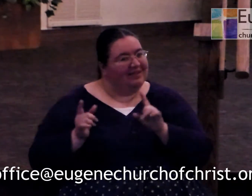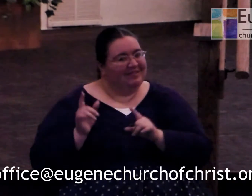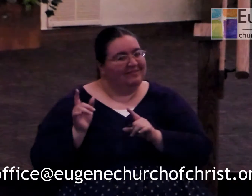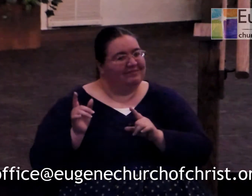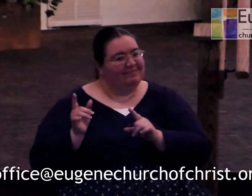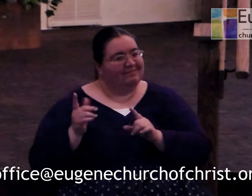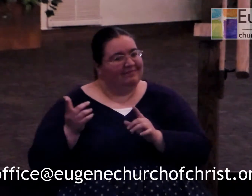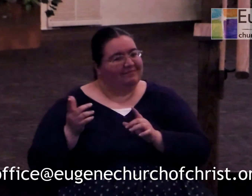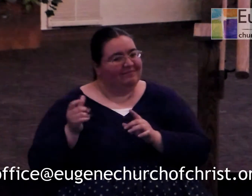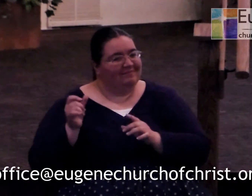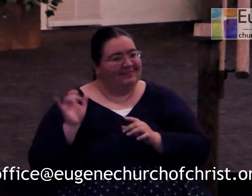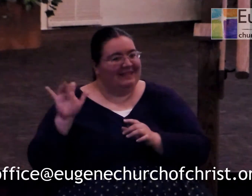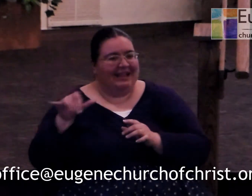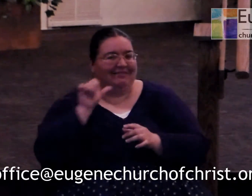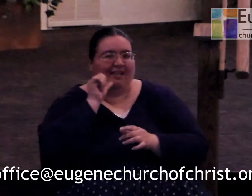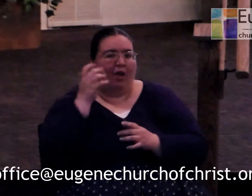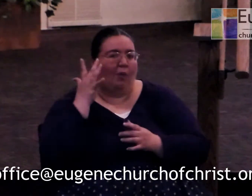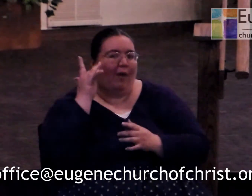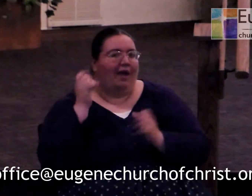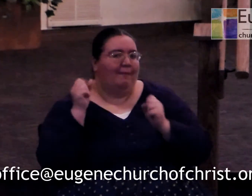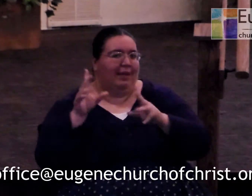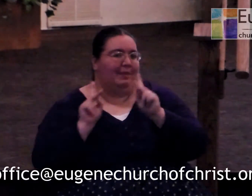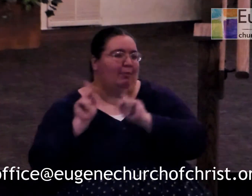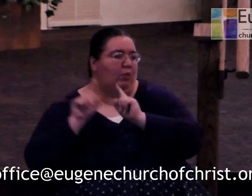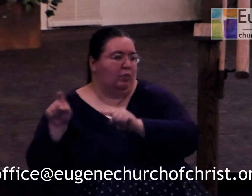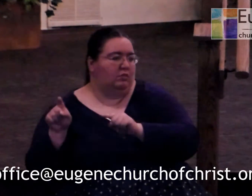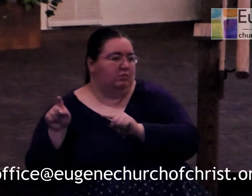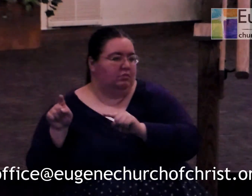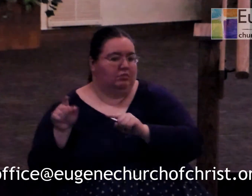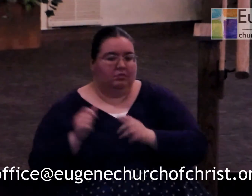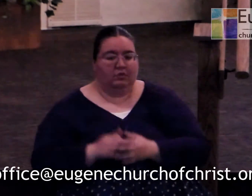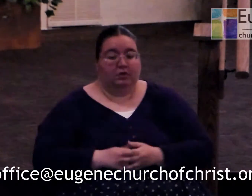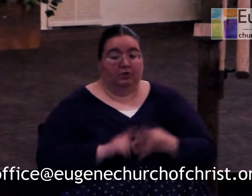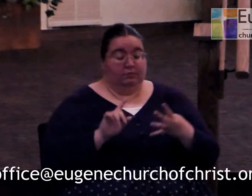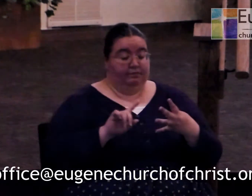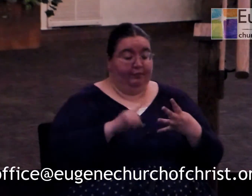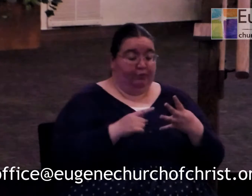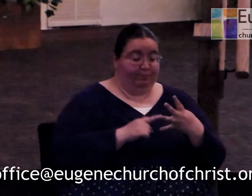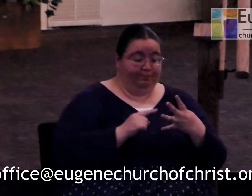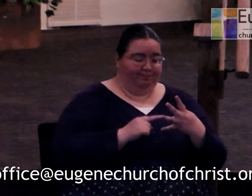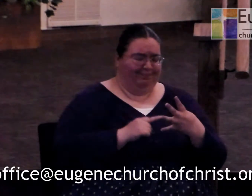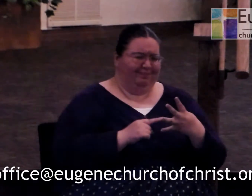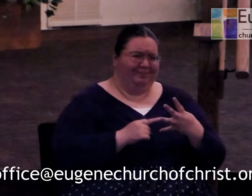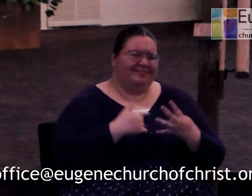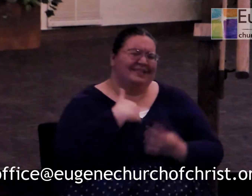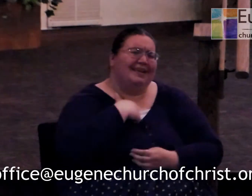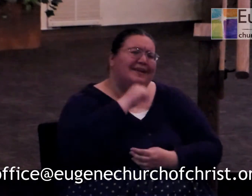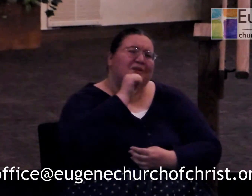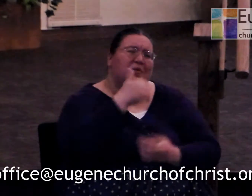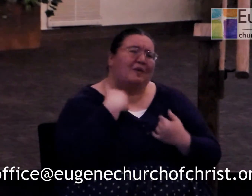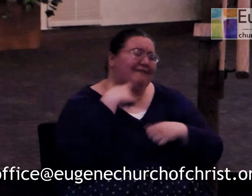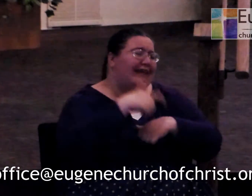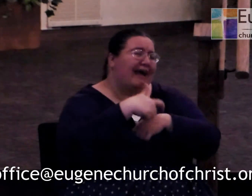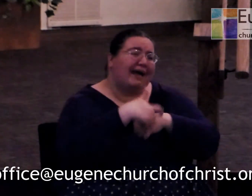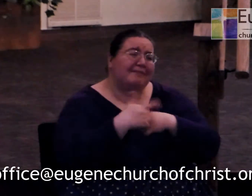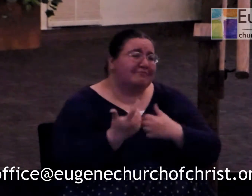here. Third, I don't have time. I don't have time. And we can